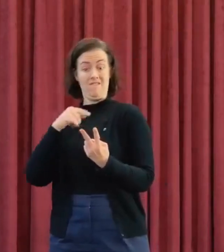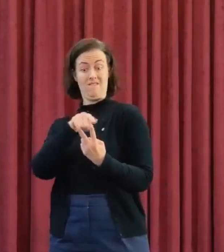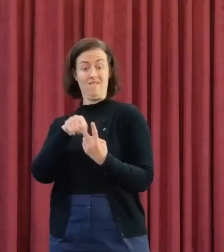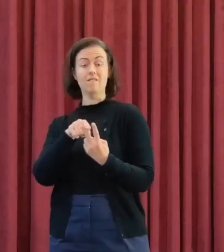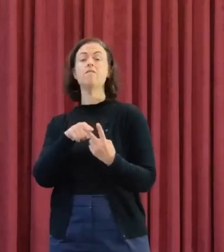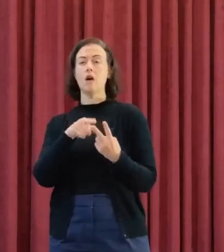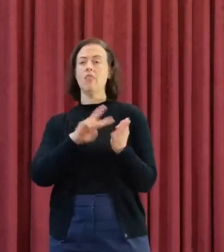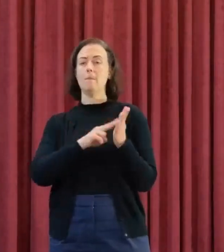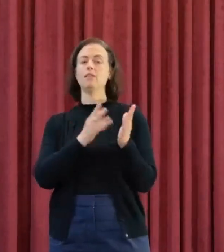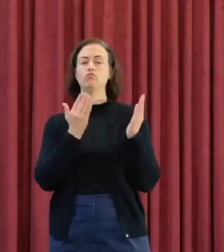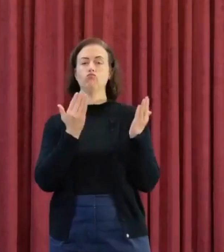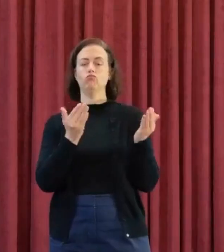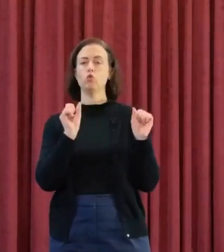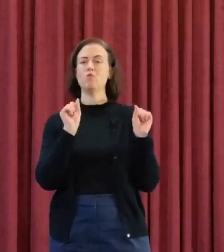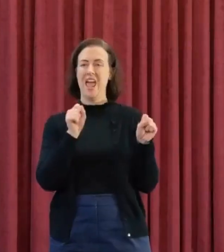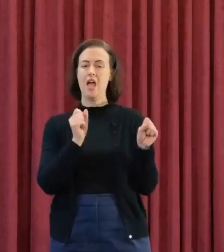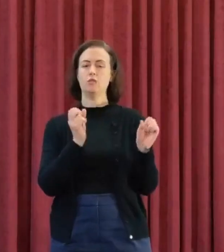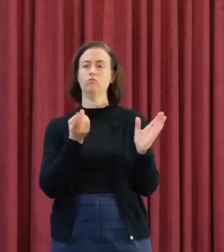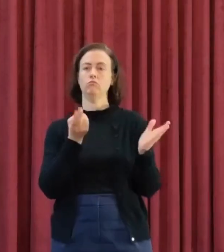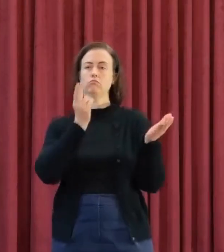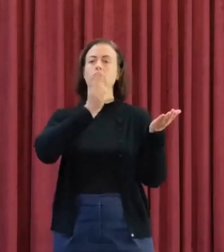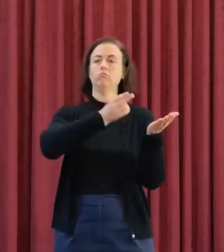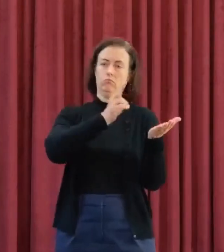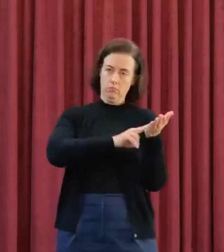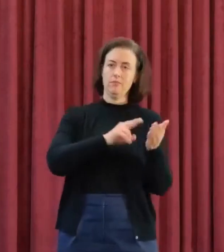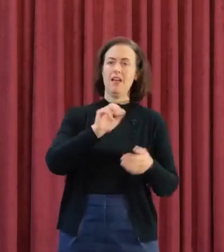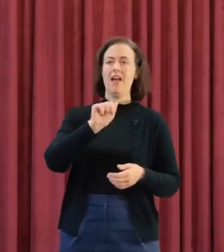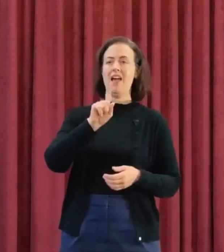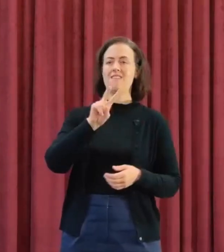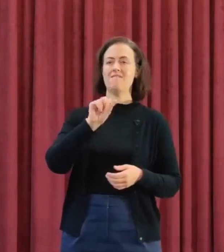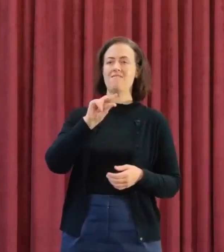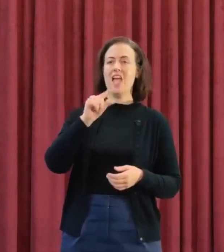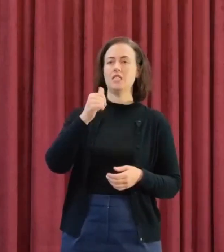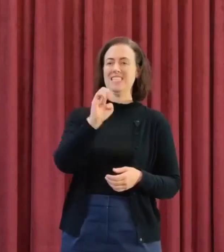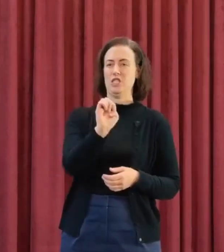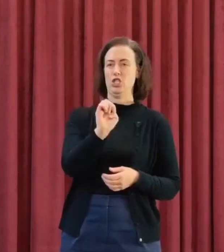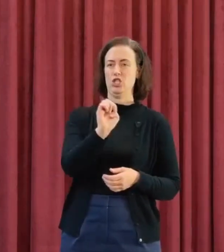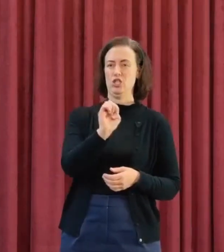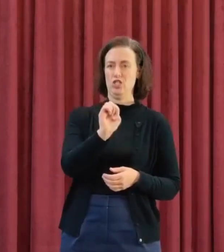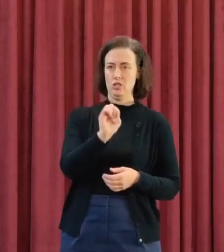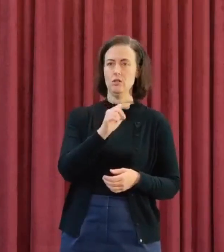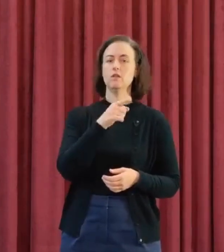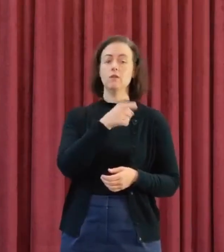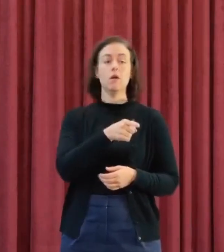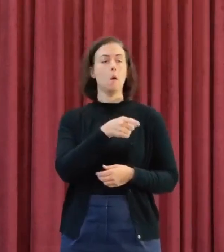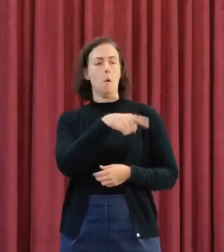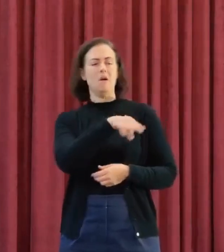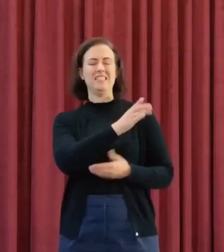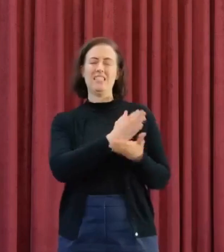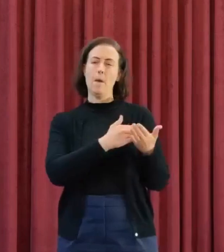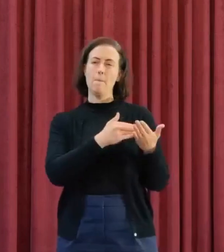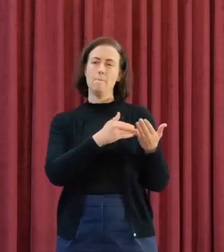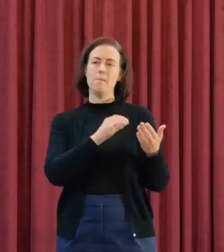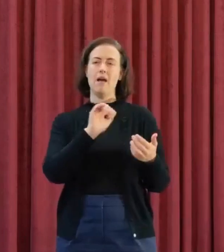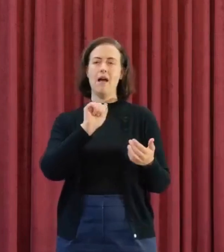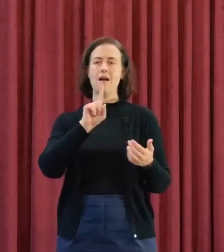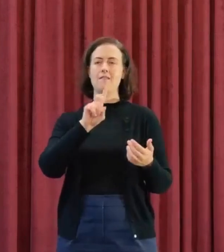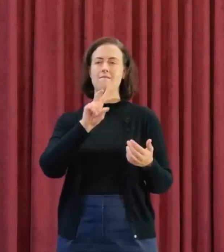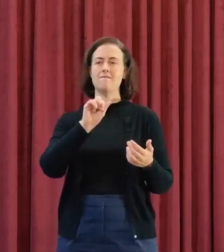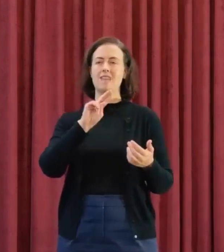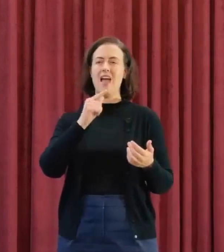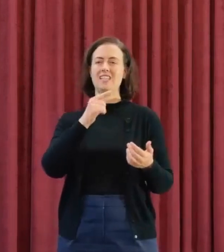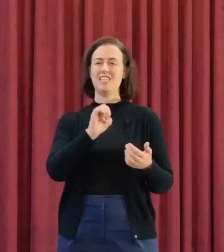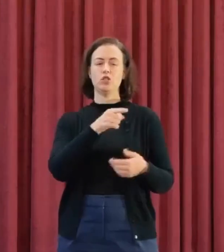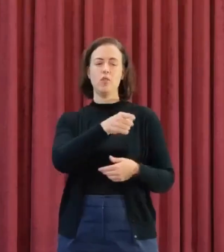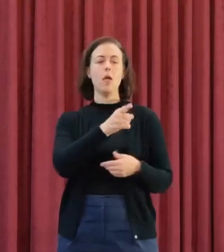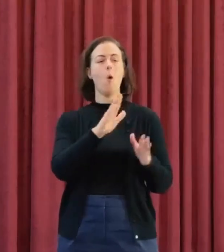premiums. And the thing is, there are some Medicare Advantage plans, they offer, it's called Part B